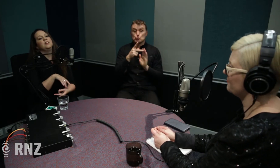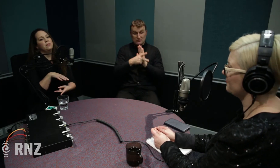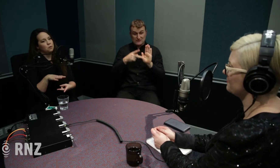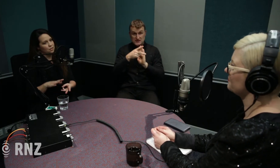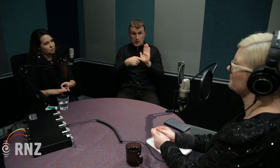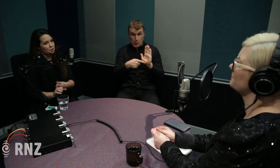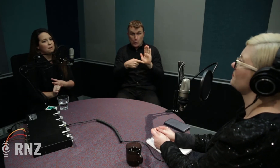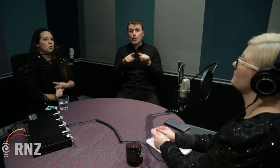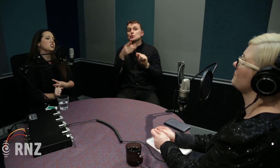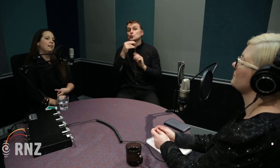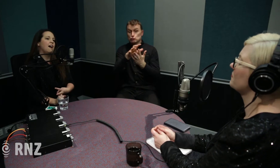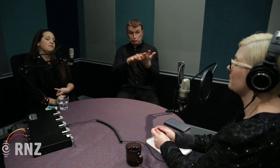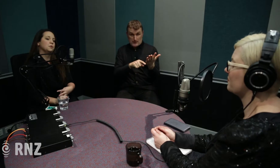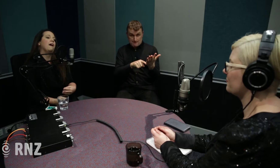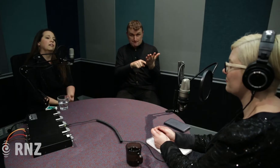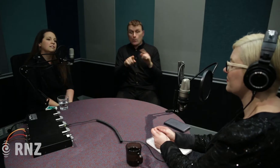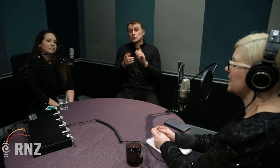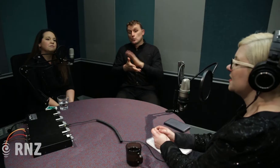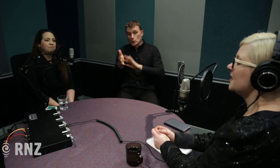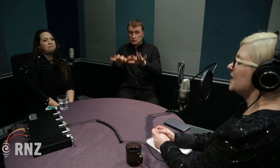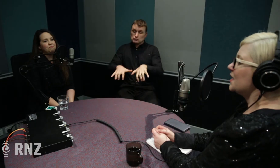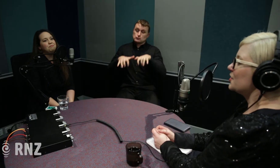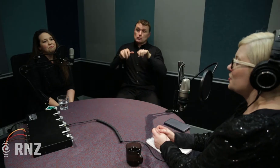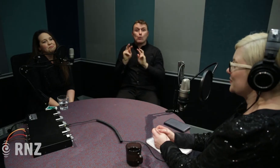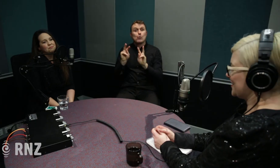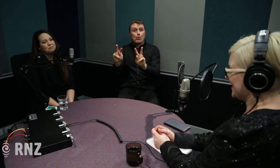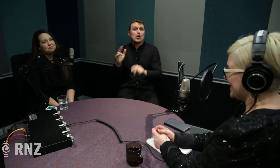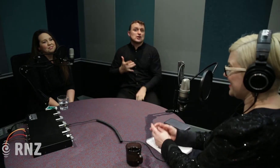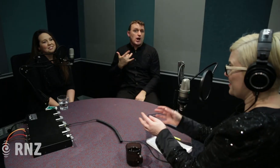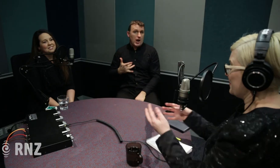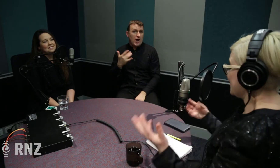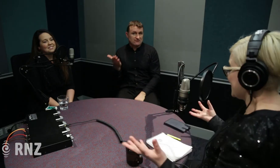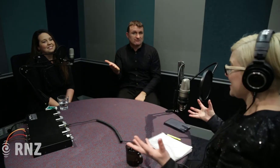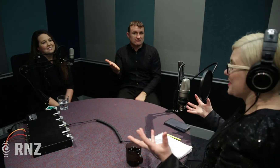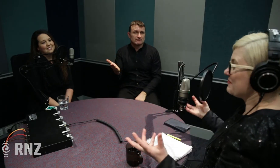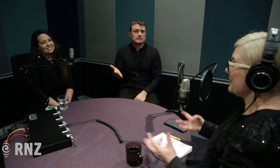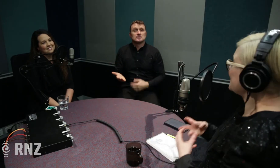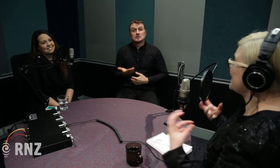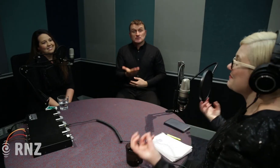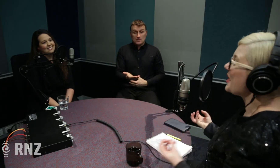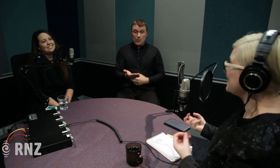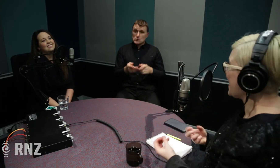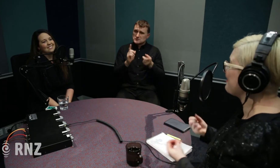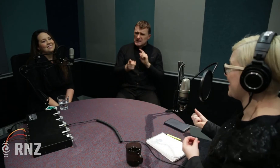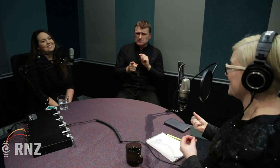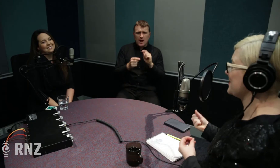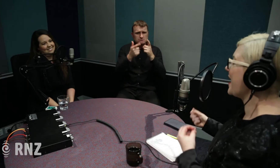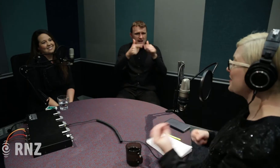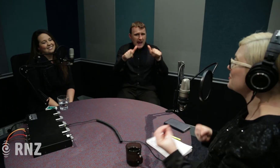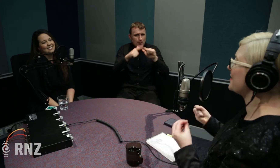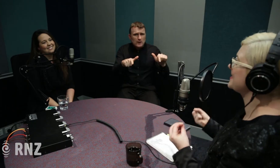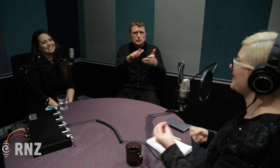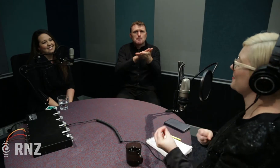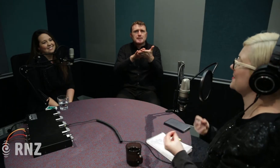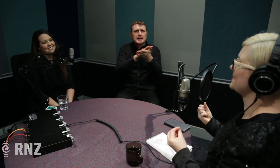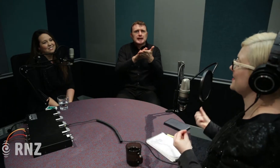script, and then we also go and watch it live as well. Nuances, they can be lost sometimes, can't they? So how do